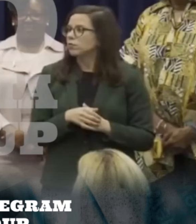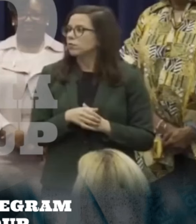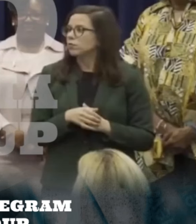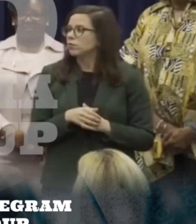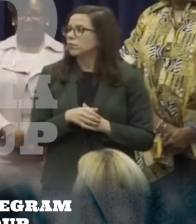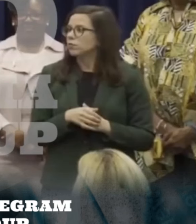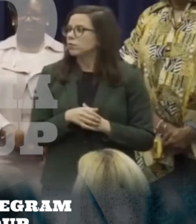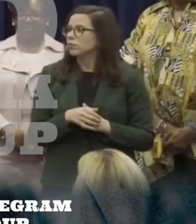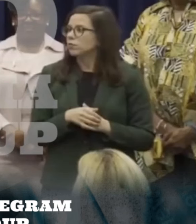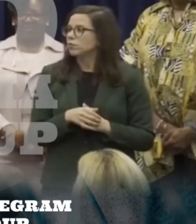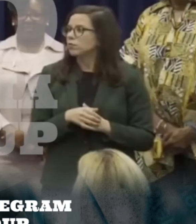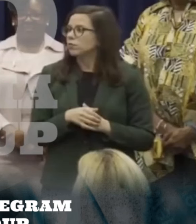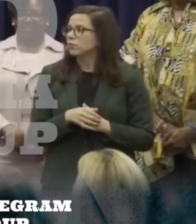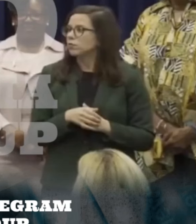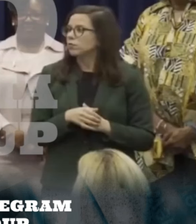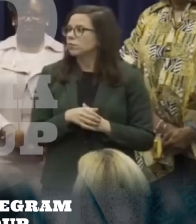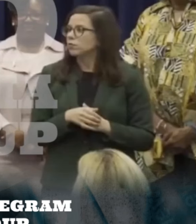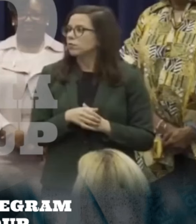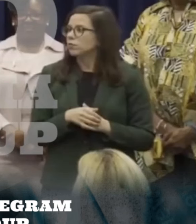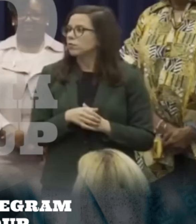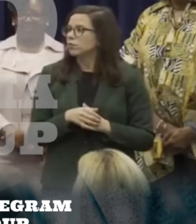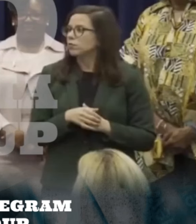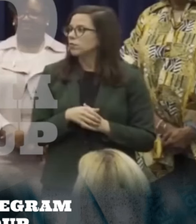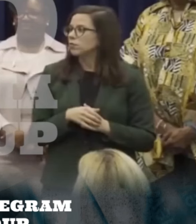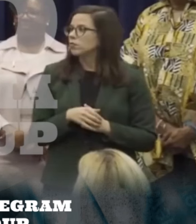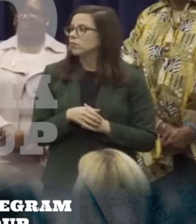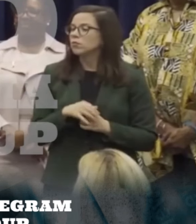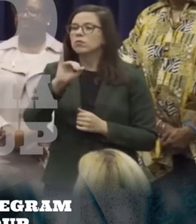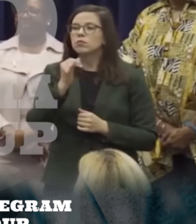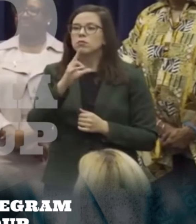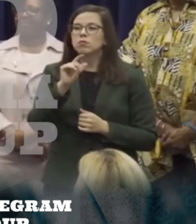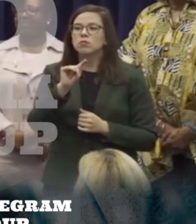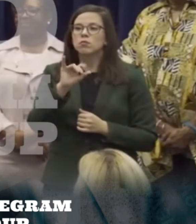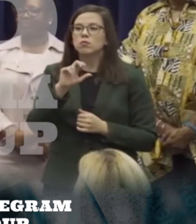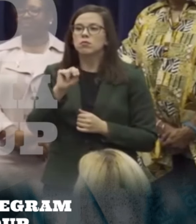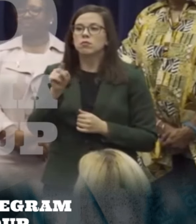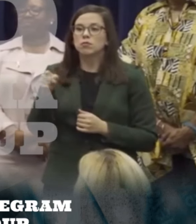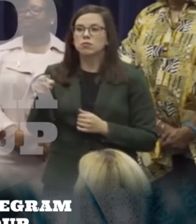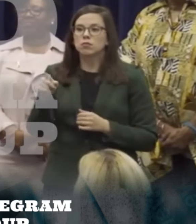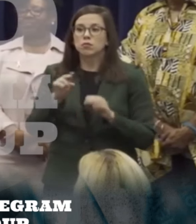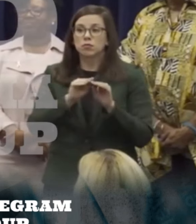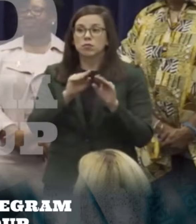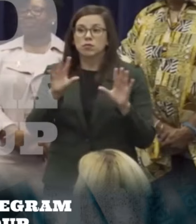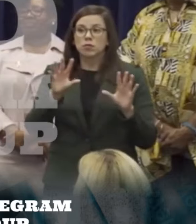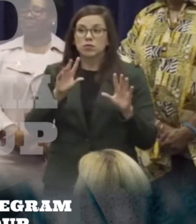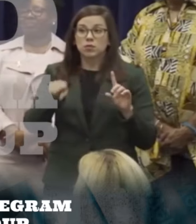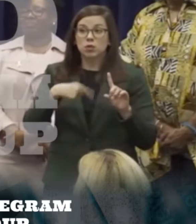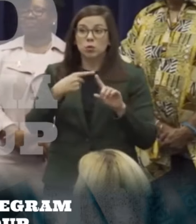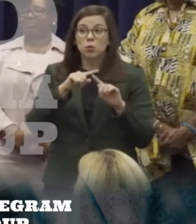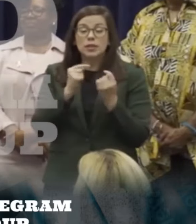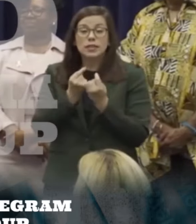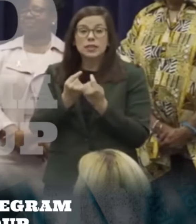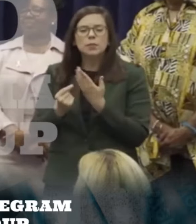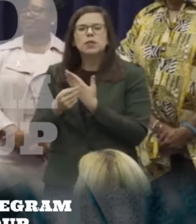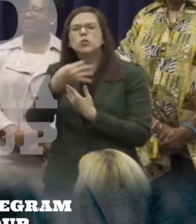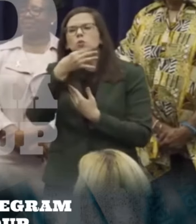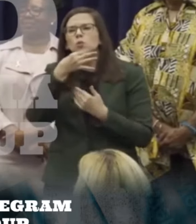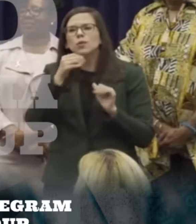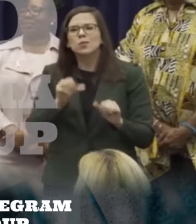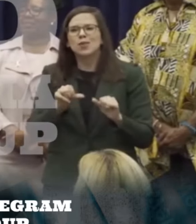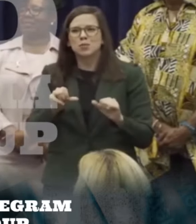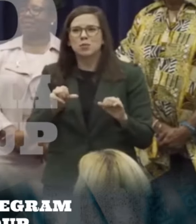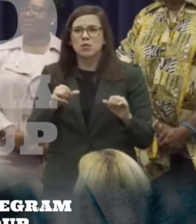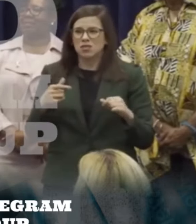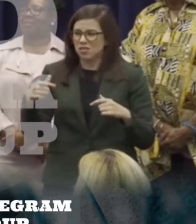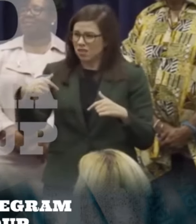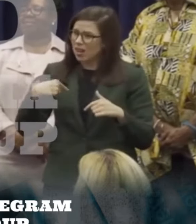me? Well, here's the clip so you can see it for yourself. Just to clarify, when is it? Soon as possible. Look, I'm still running a